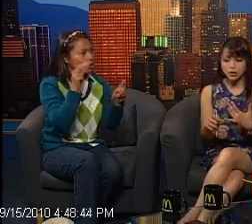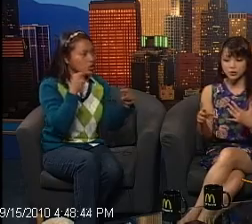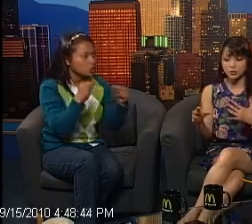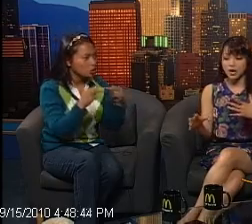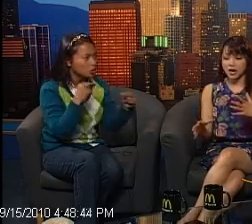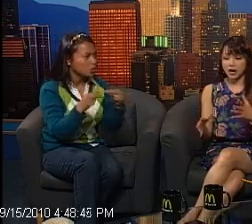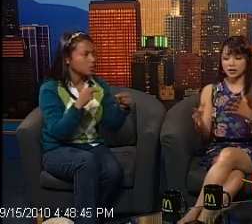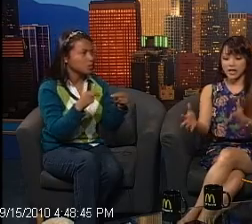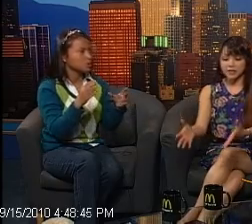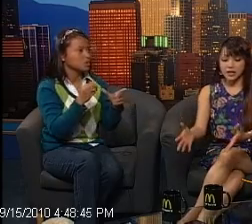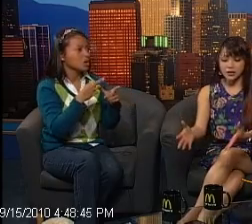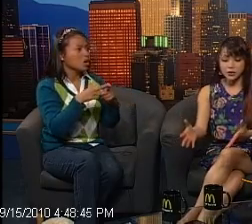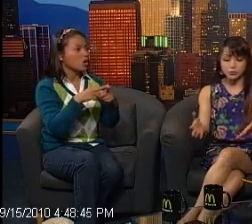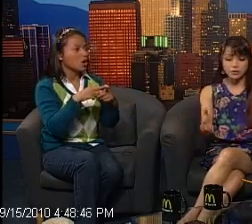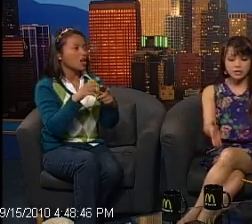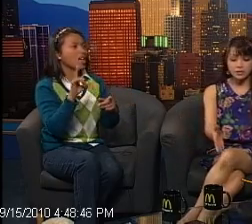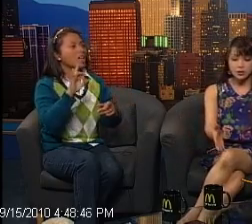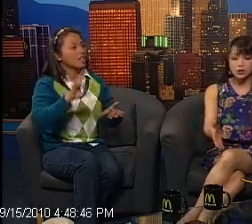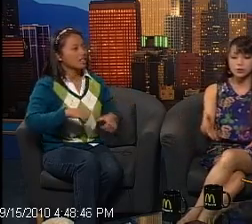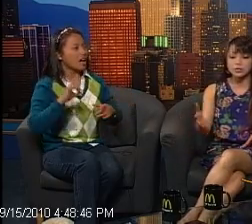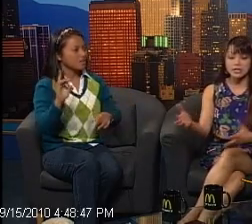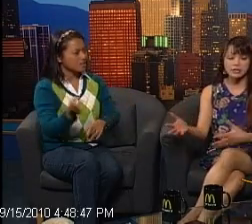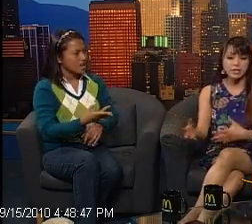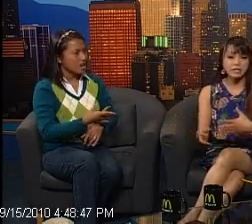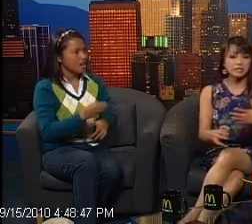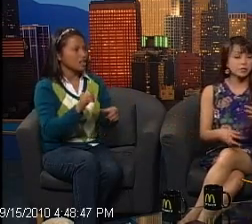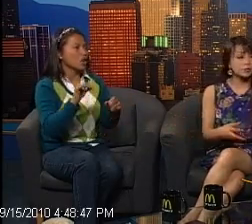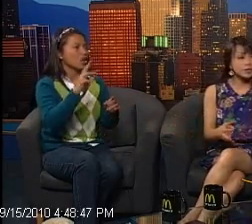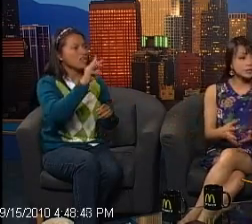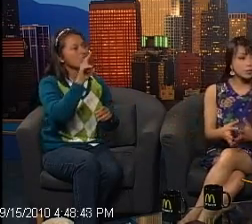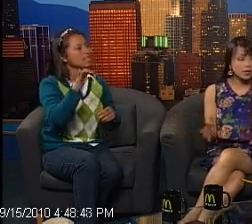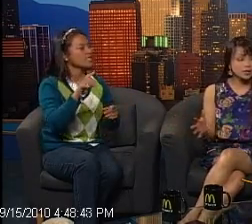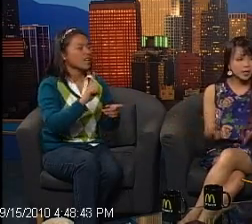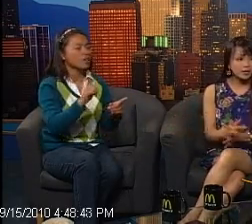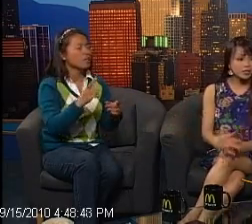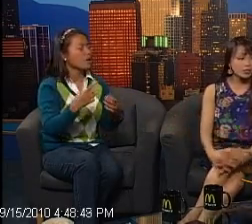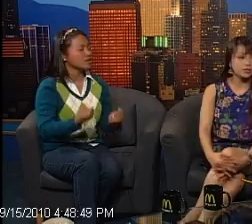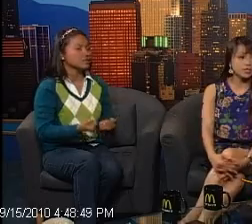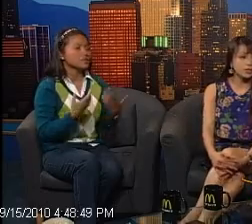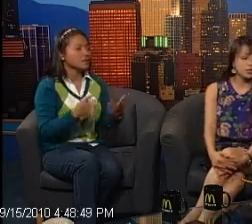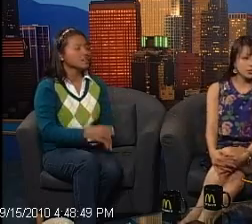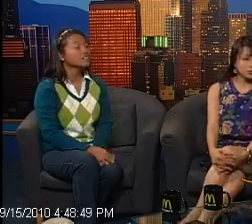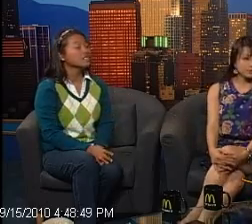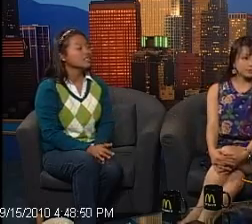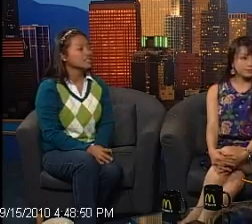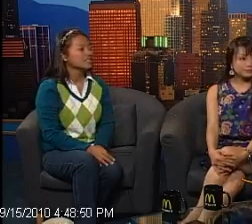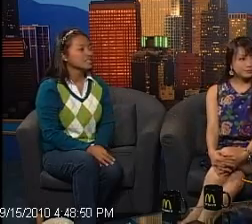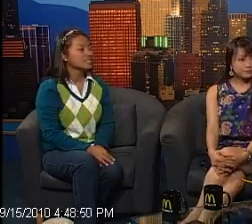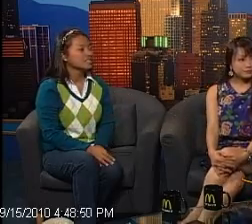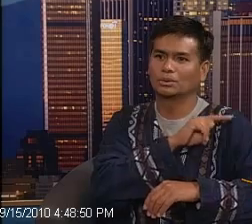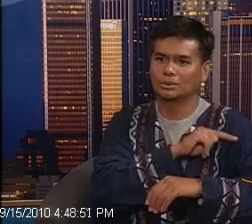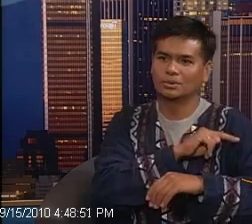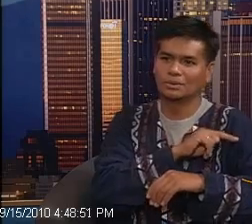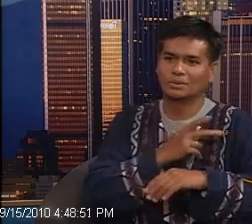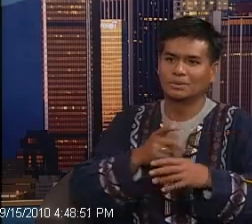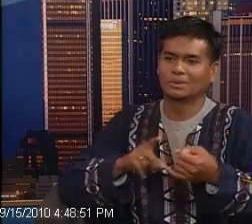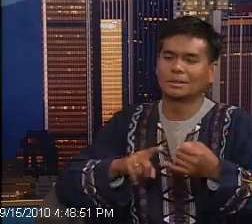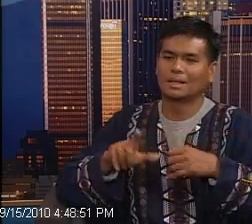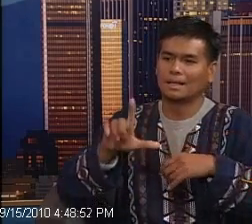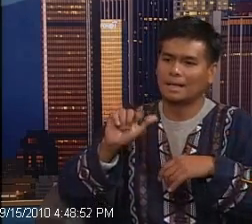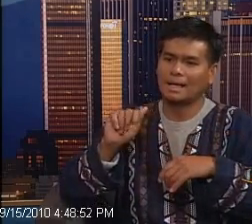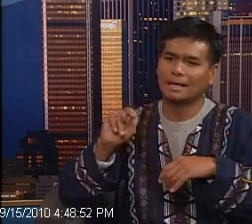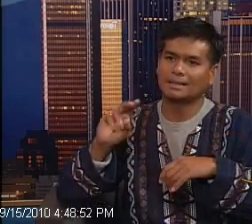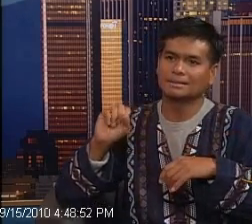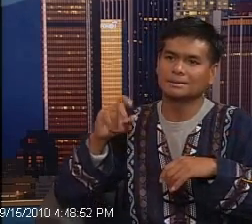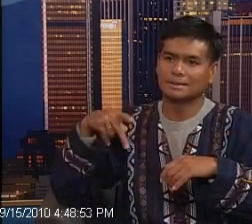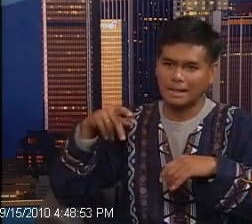or do you mostly do lifestyle? Do you do stills? Do you do sceneries, tourism? What inspires you to take pictures? I